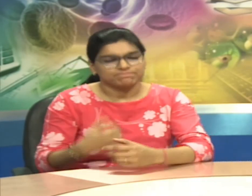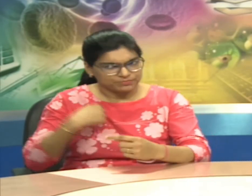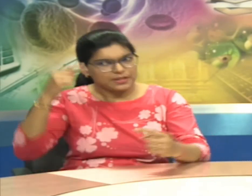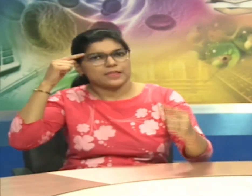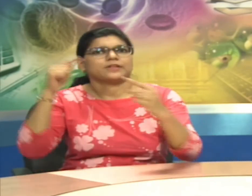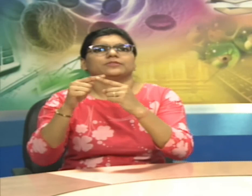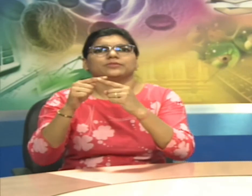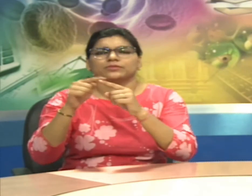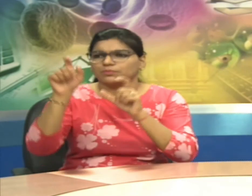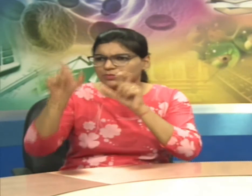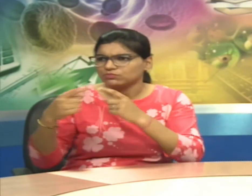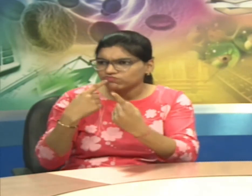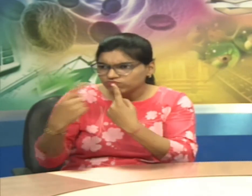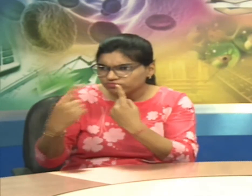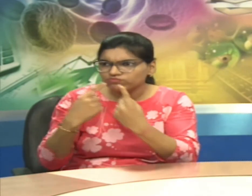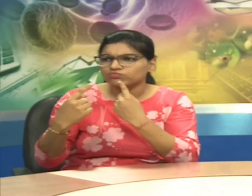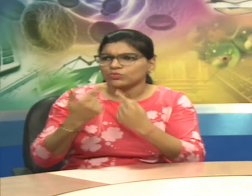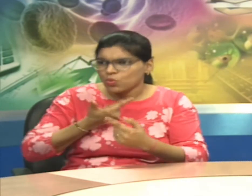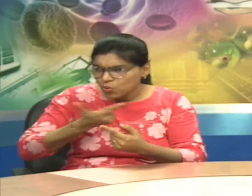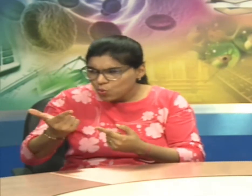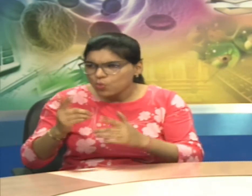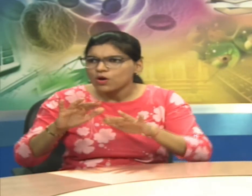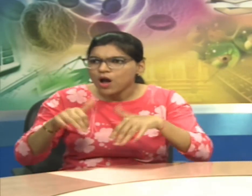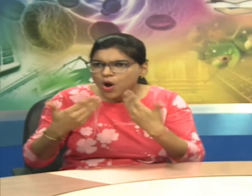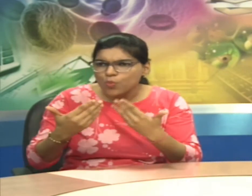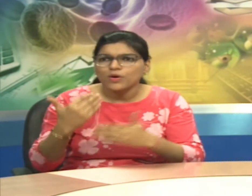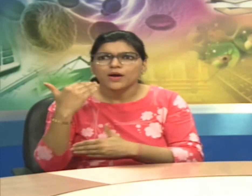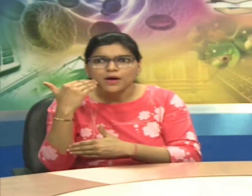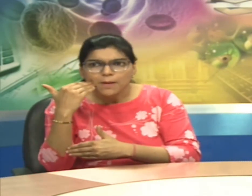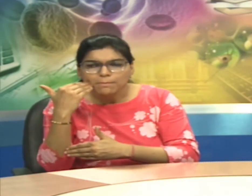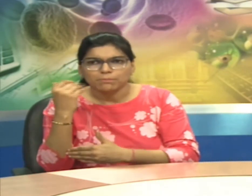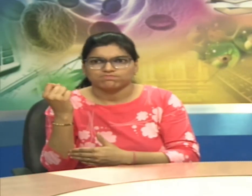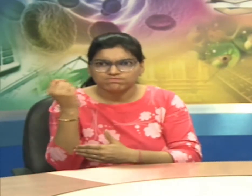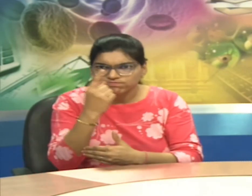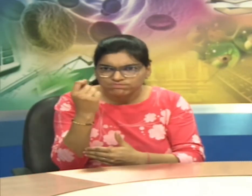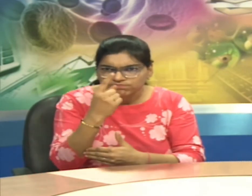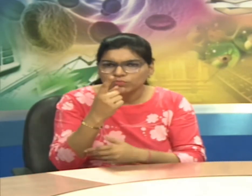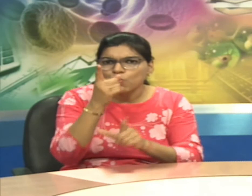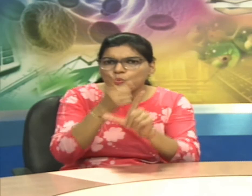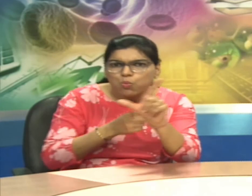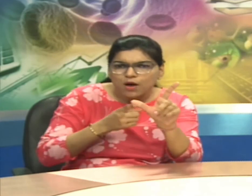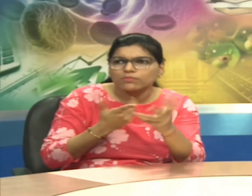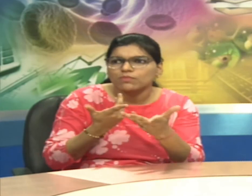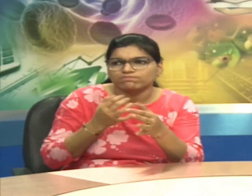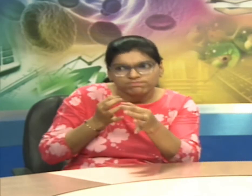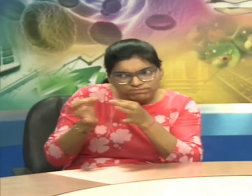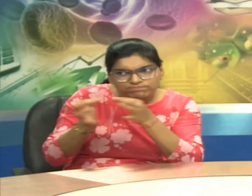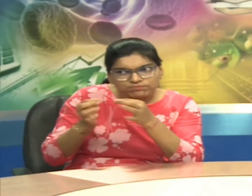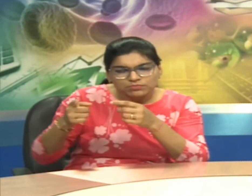Next word is agreement. When two persons get settled on one particular thing, that is termed as